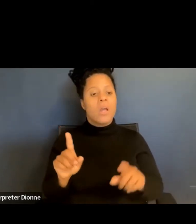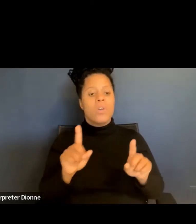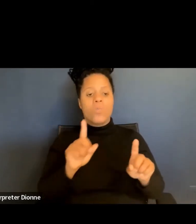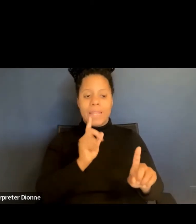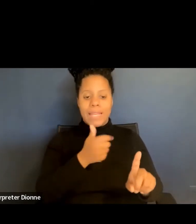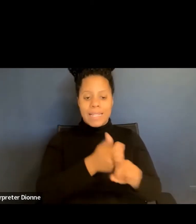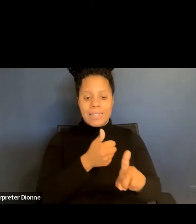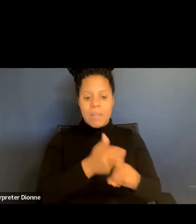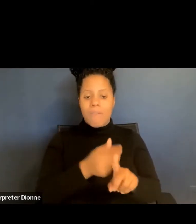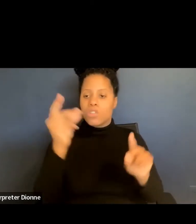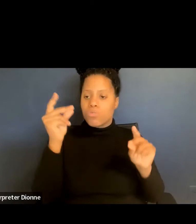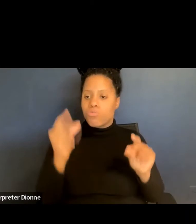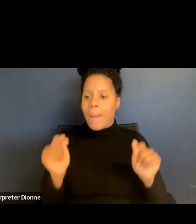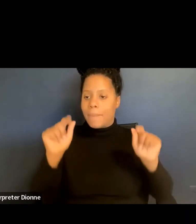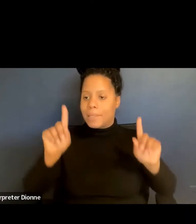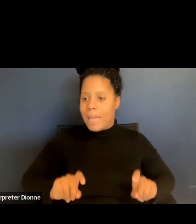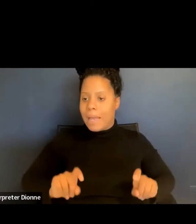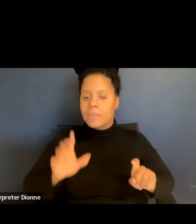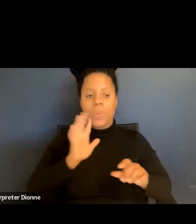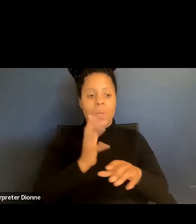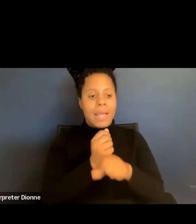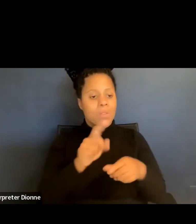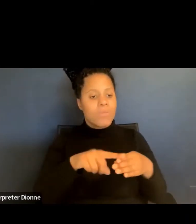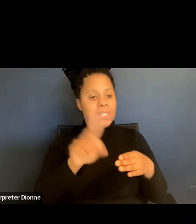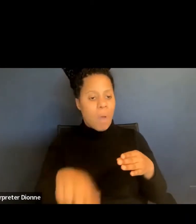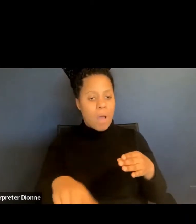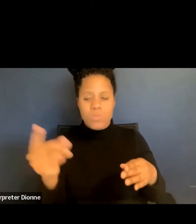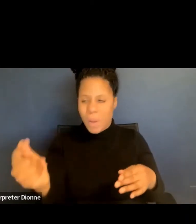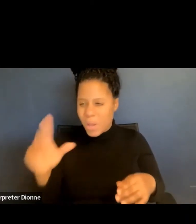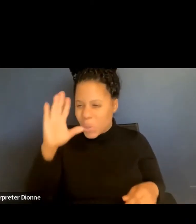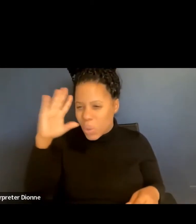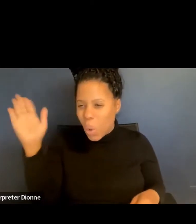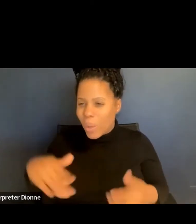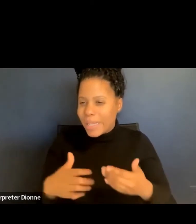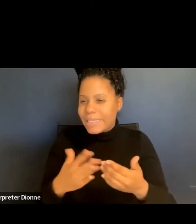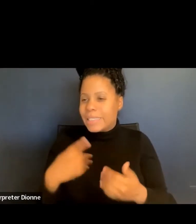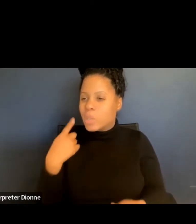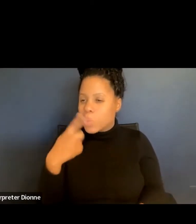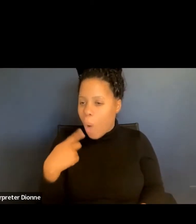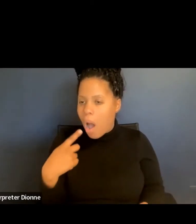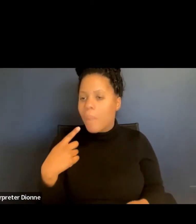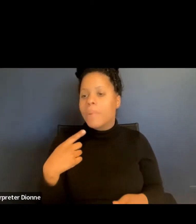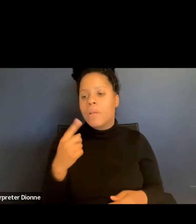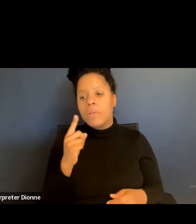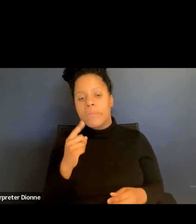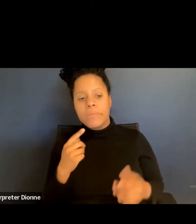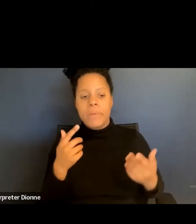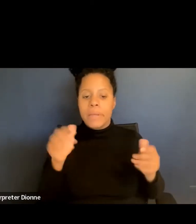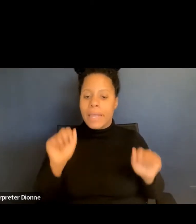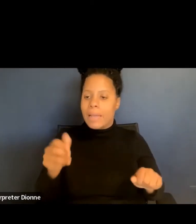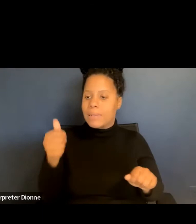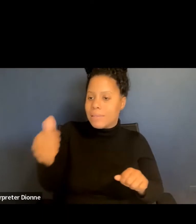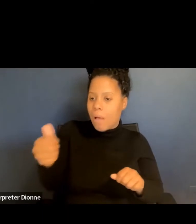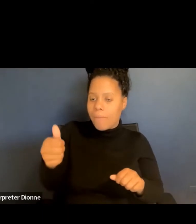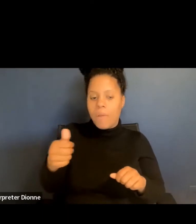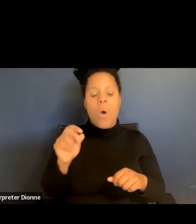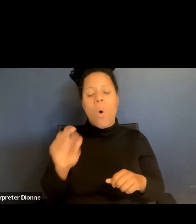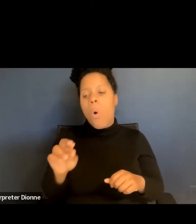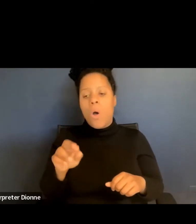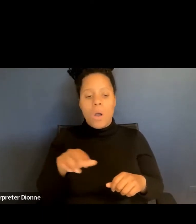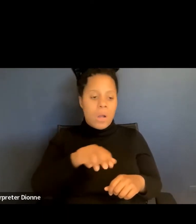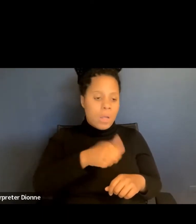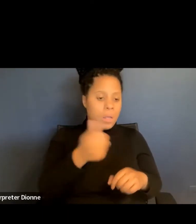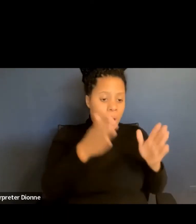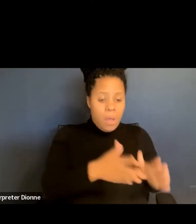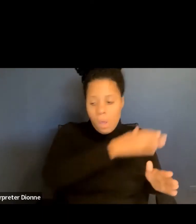tests that are, the easy swab and can be self-administered, or with the assistance of another individual who